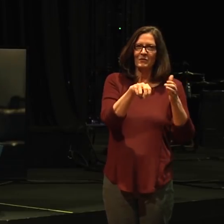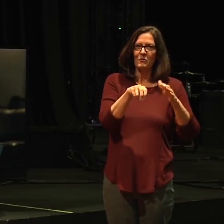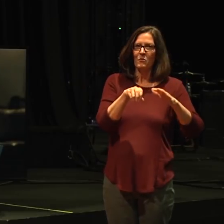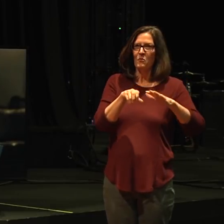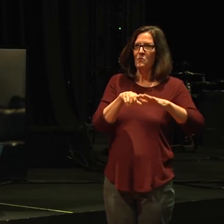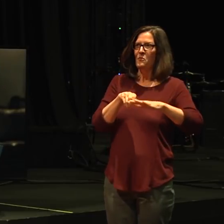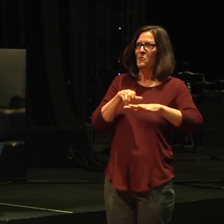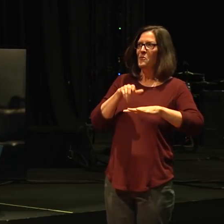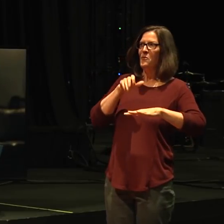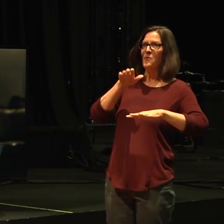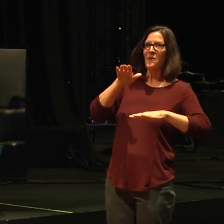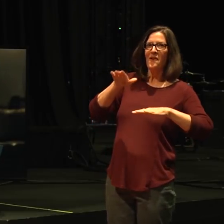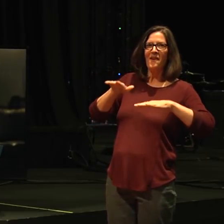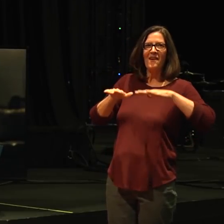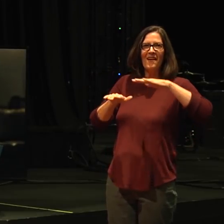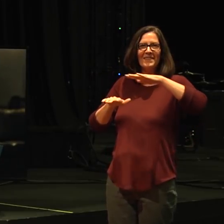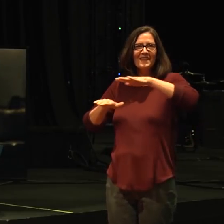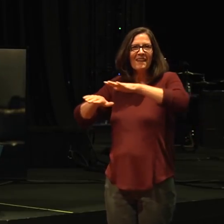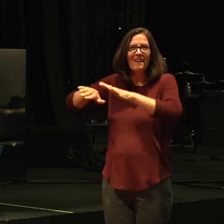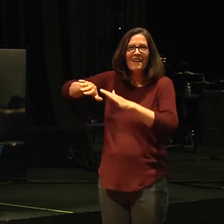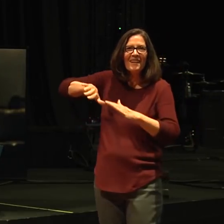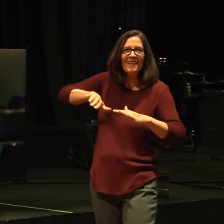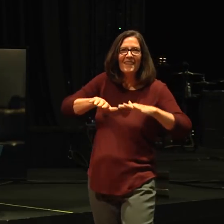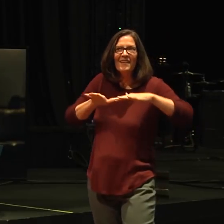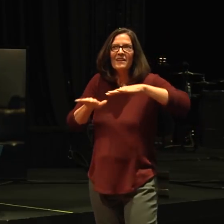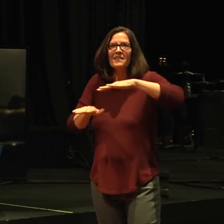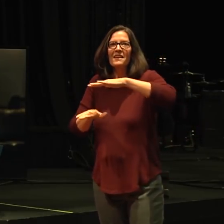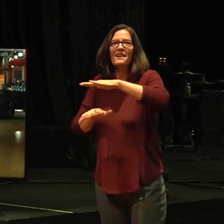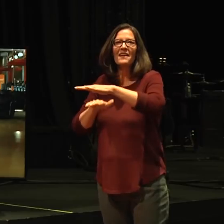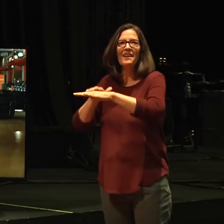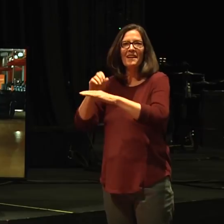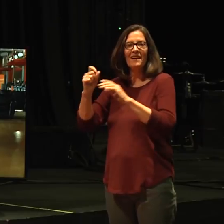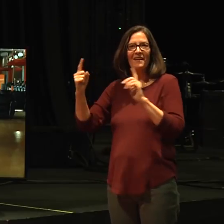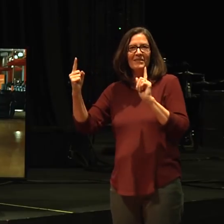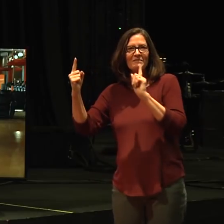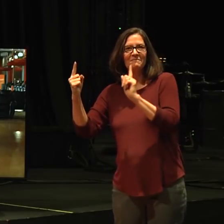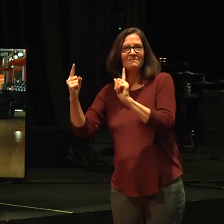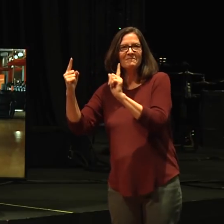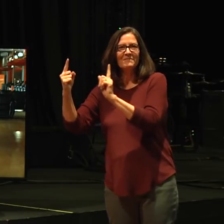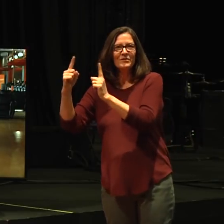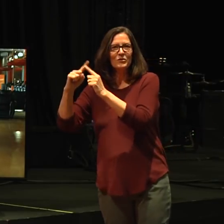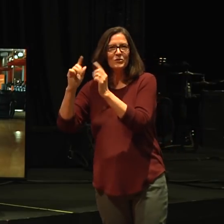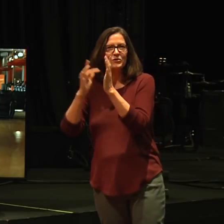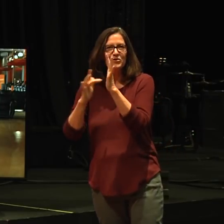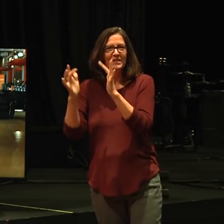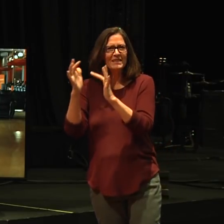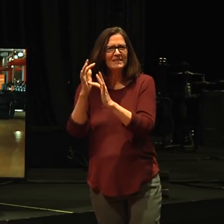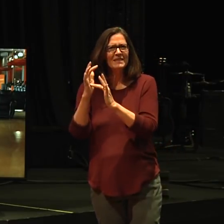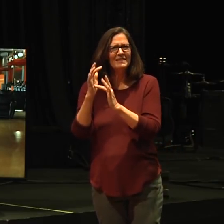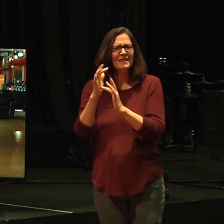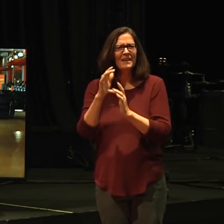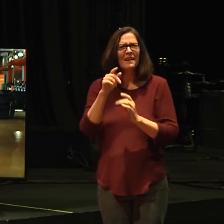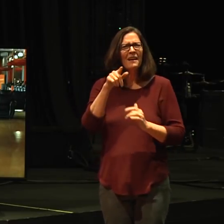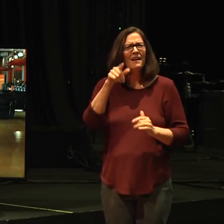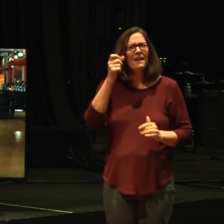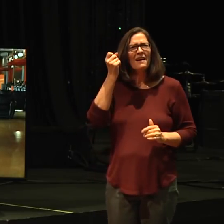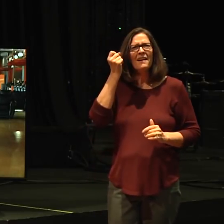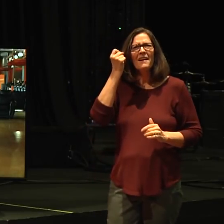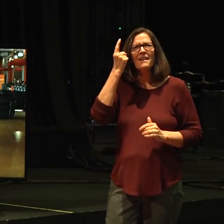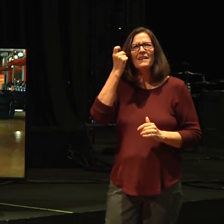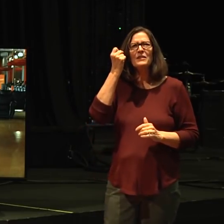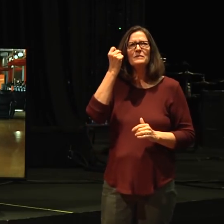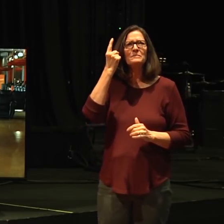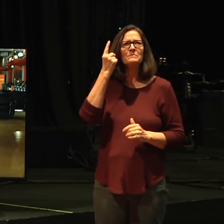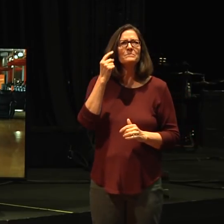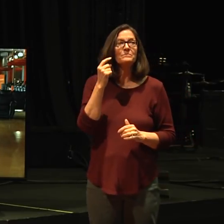water and came towards Jesus. Now let's don't rush through that. Don't skip by that too quickly and miss it. As far